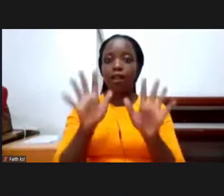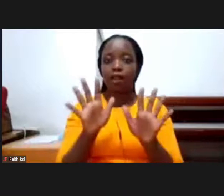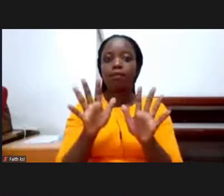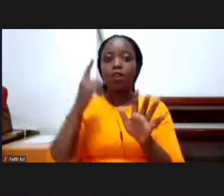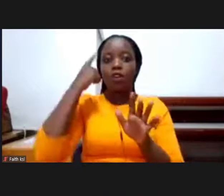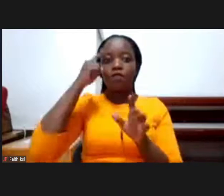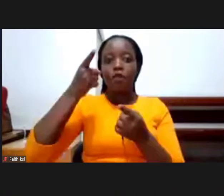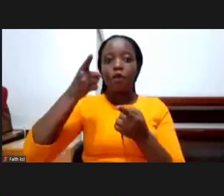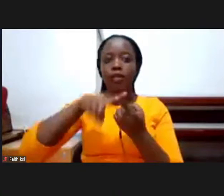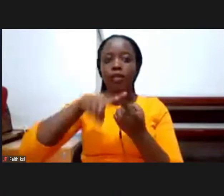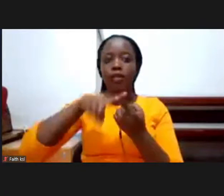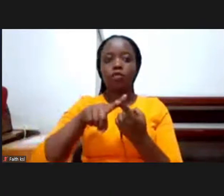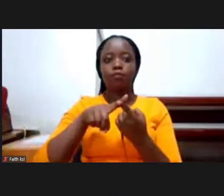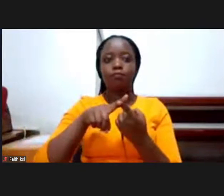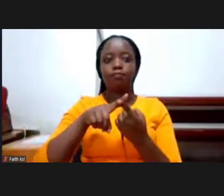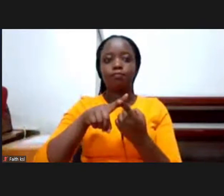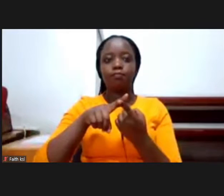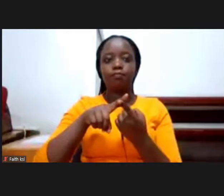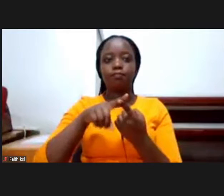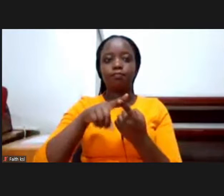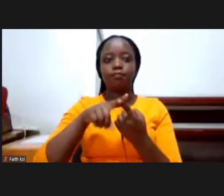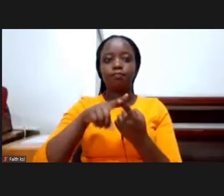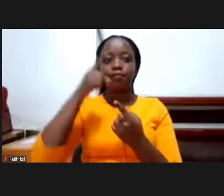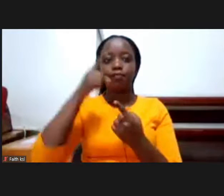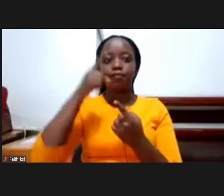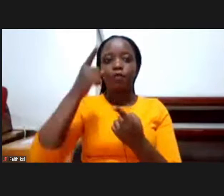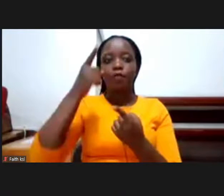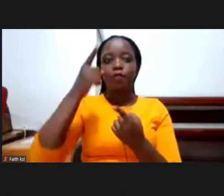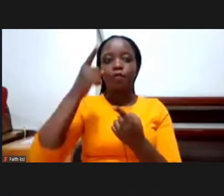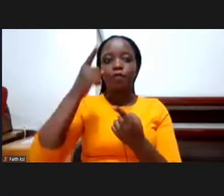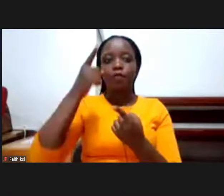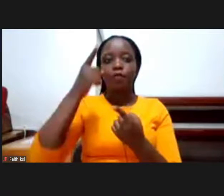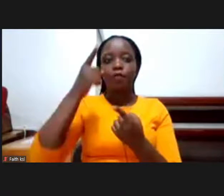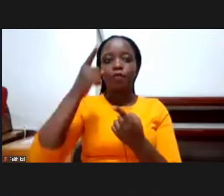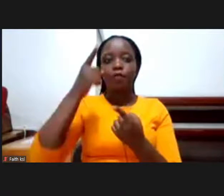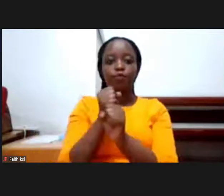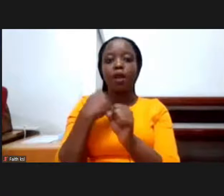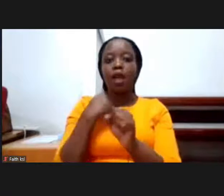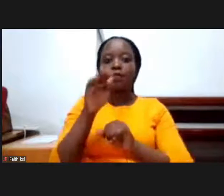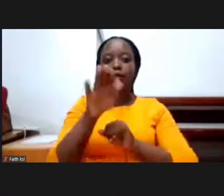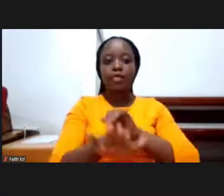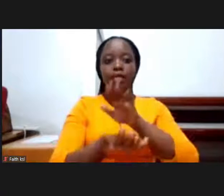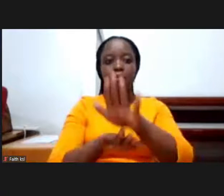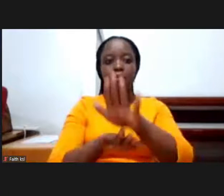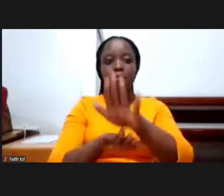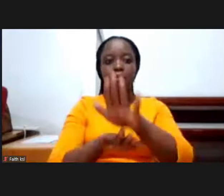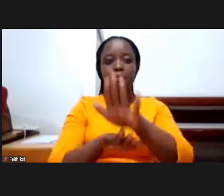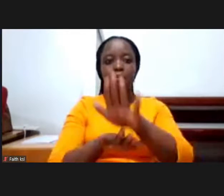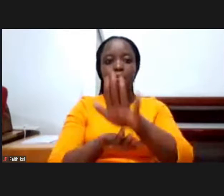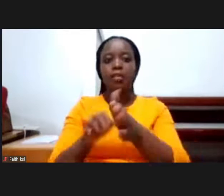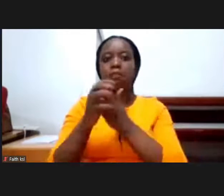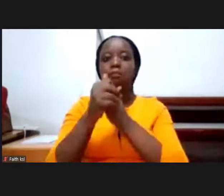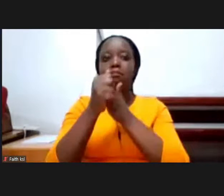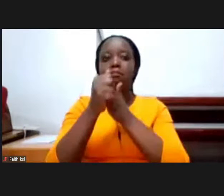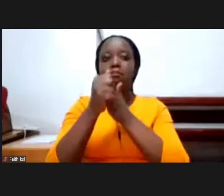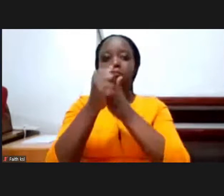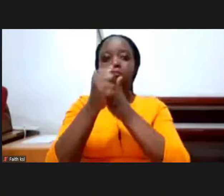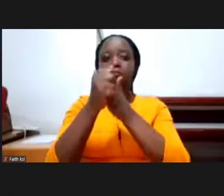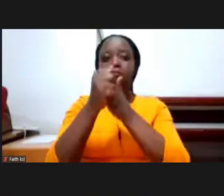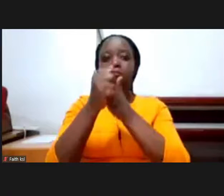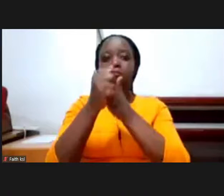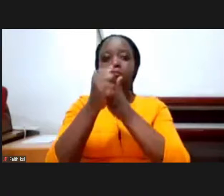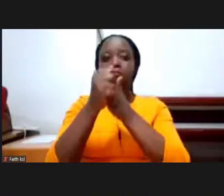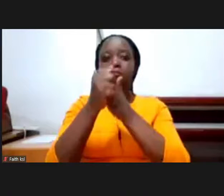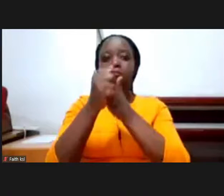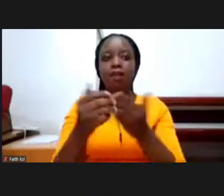guide hosted on our KRA website. And also we have a video demonstration on YouTube illustrating on how to do